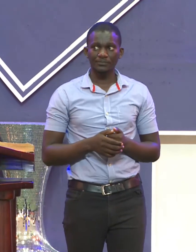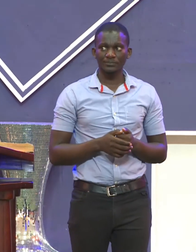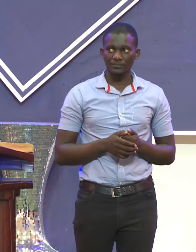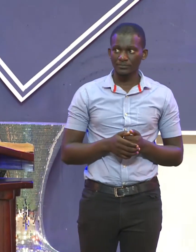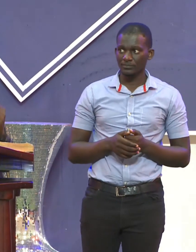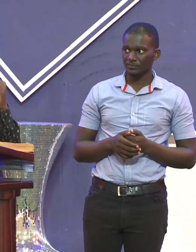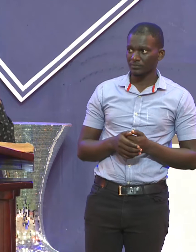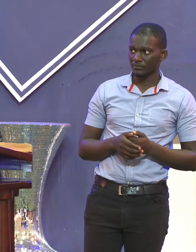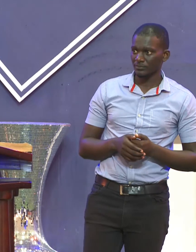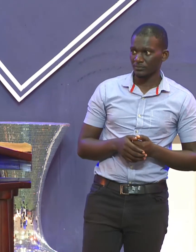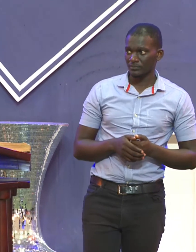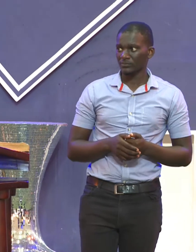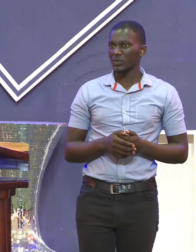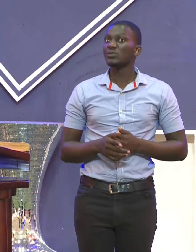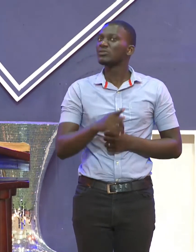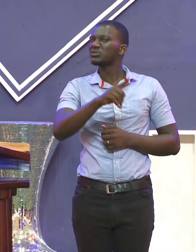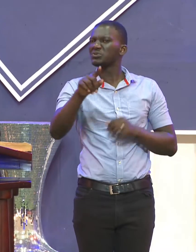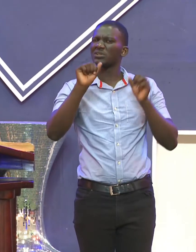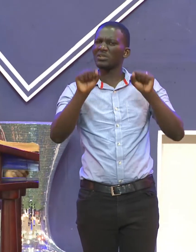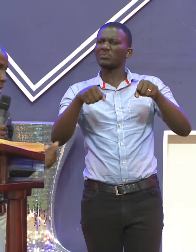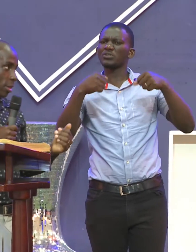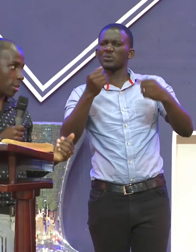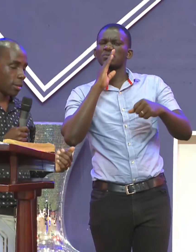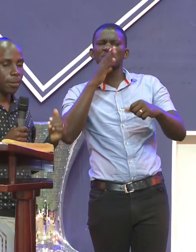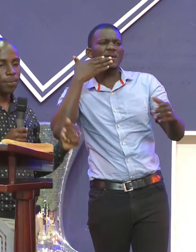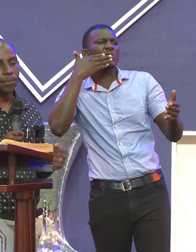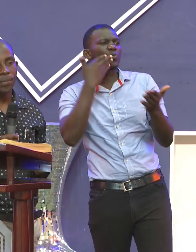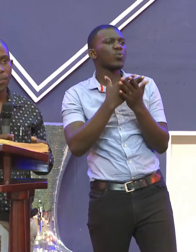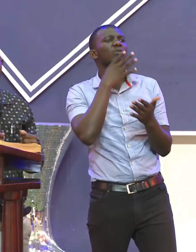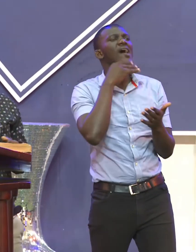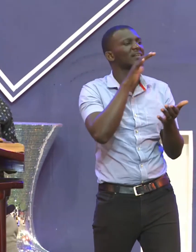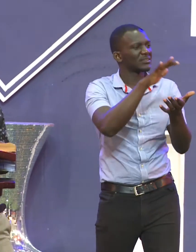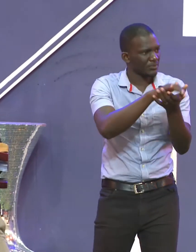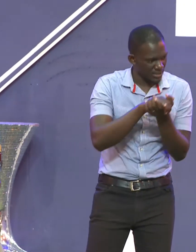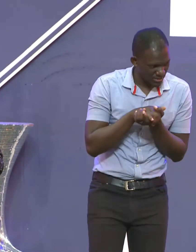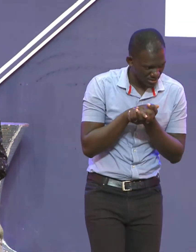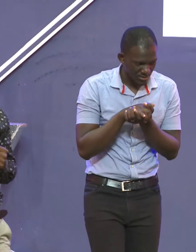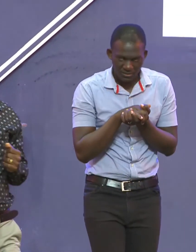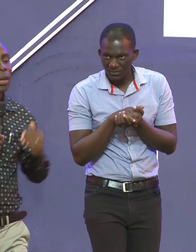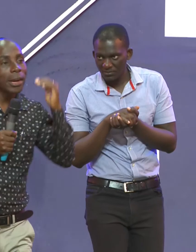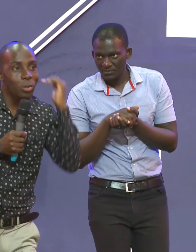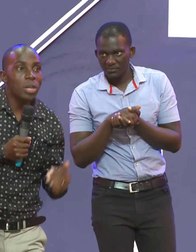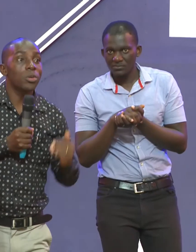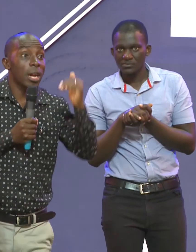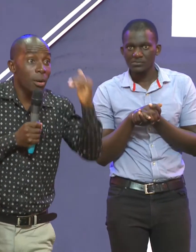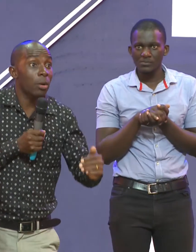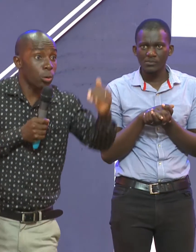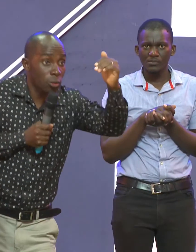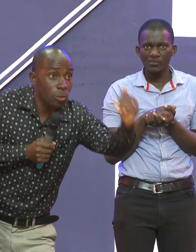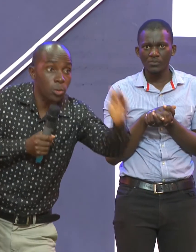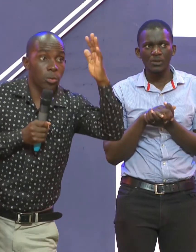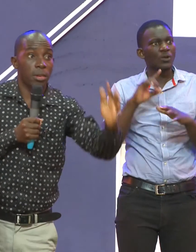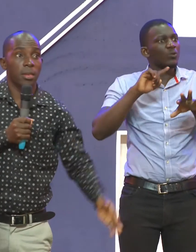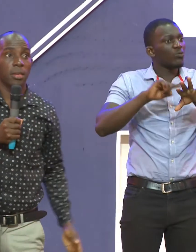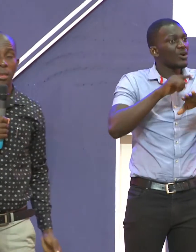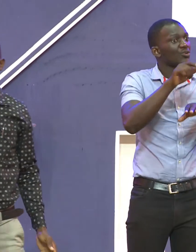tosobola kuba mwami wa mchala wo mulungi. You cannot be a good husband unto your wife ngatoli mchala wa